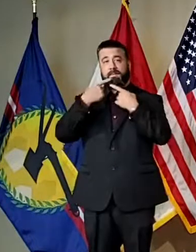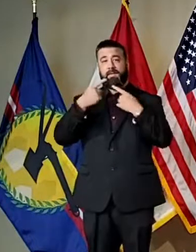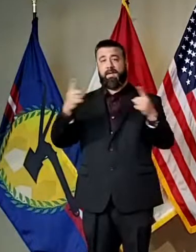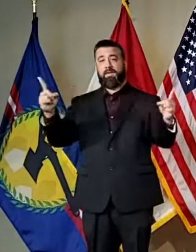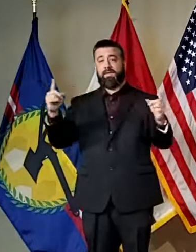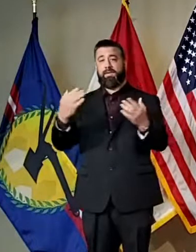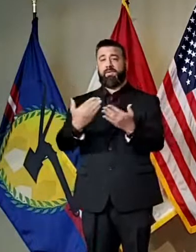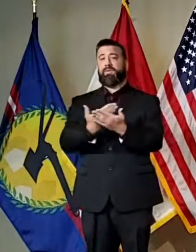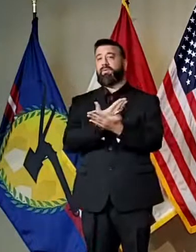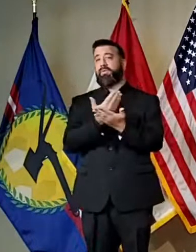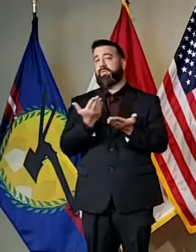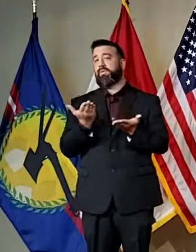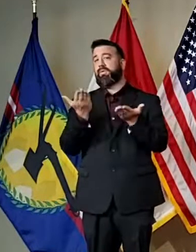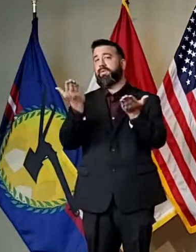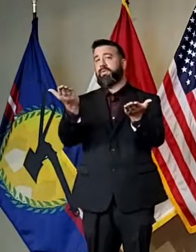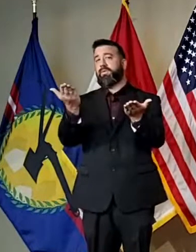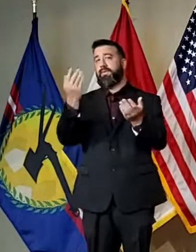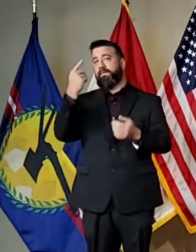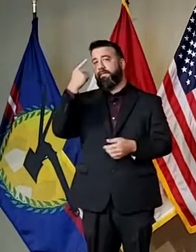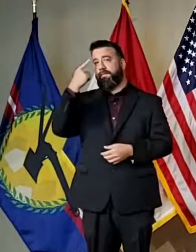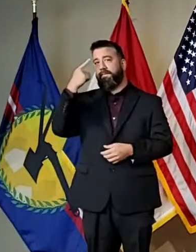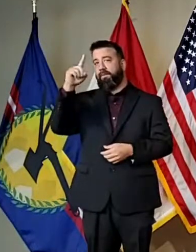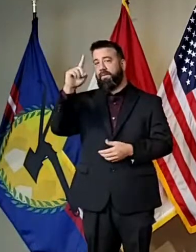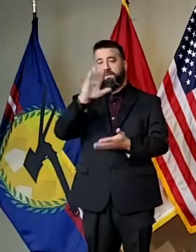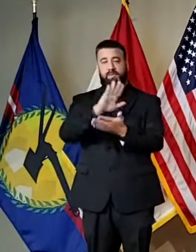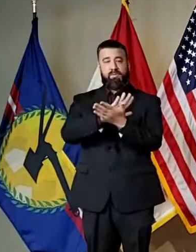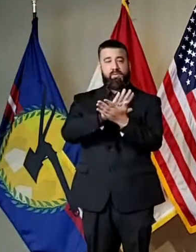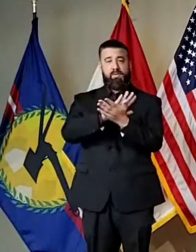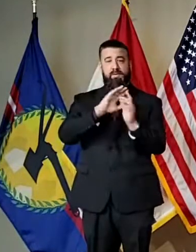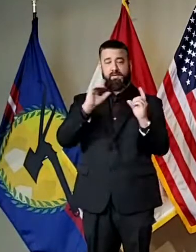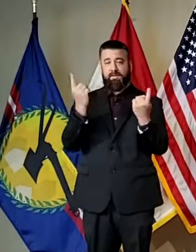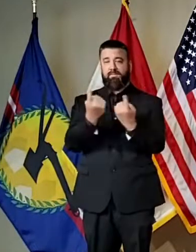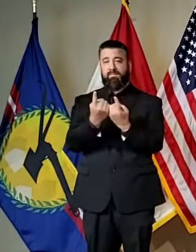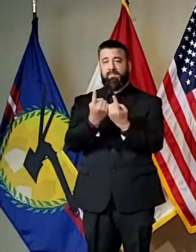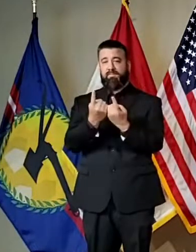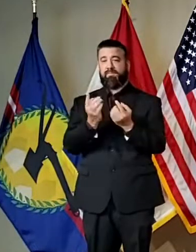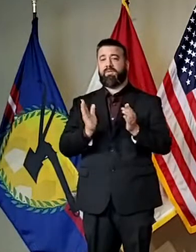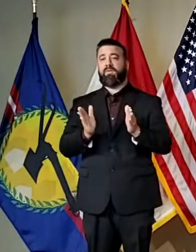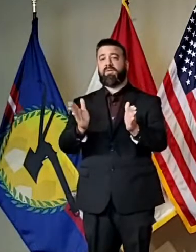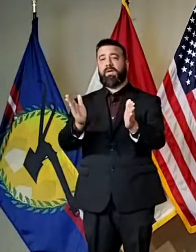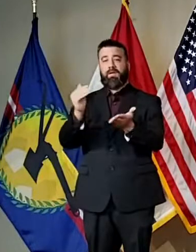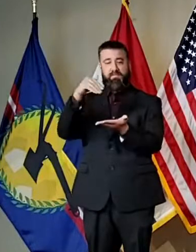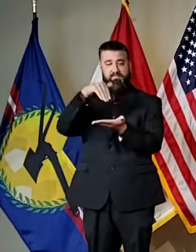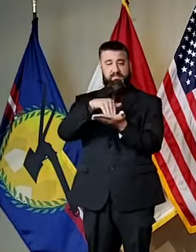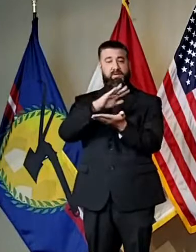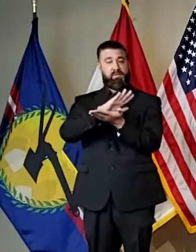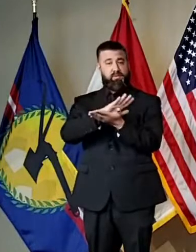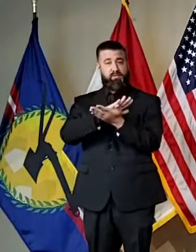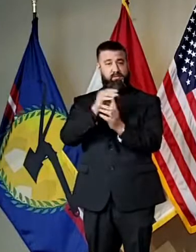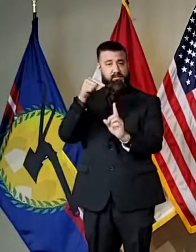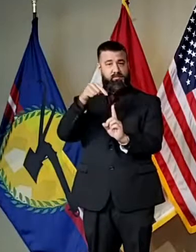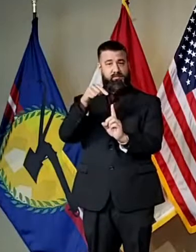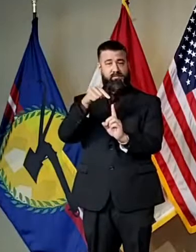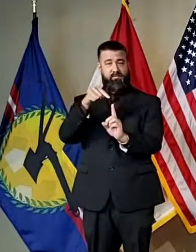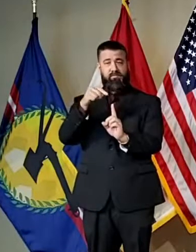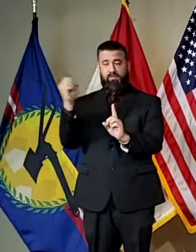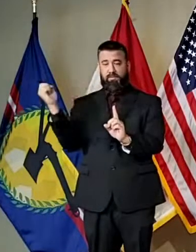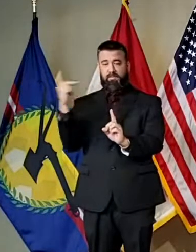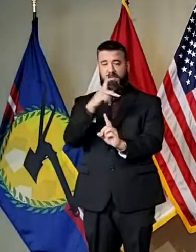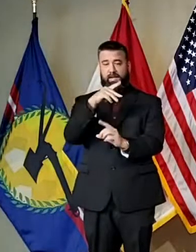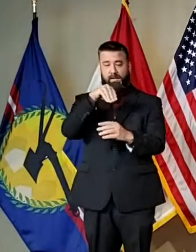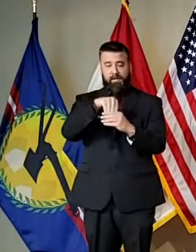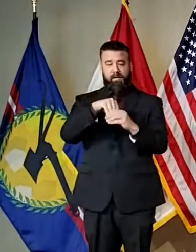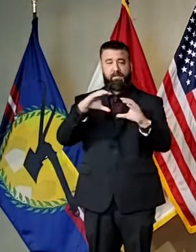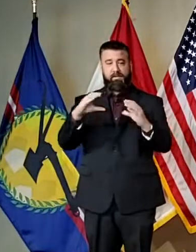department recommendations for school districts to allow middle school students to return to in-person